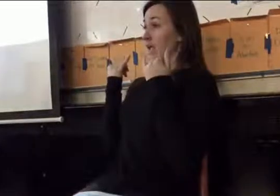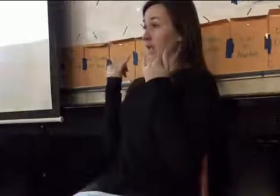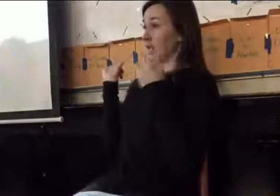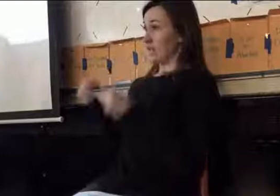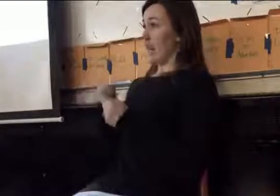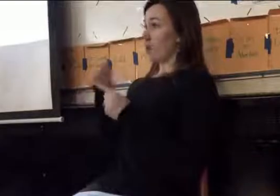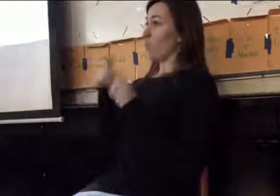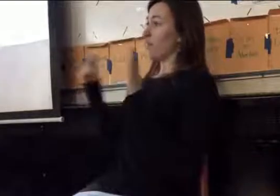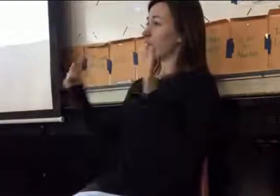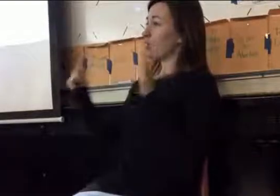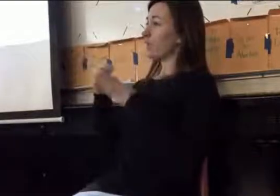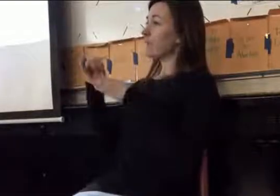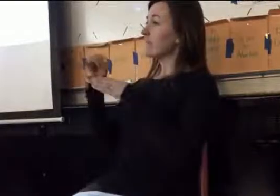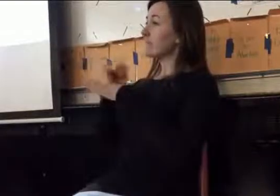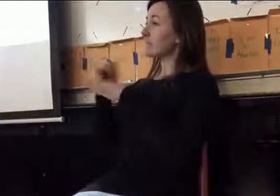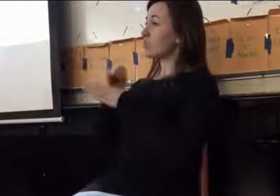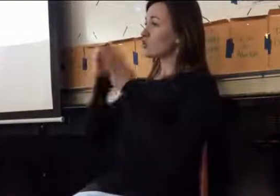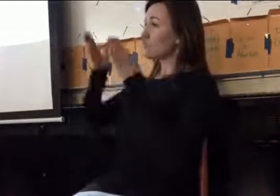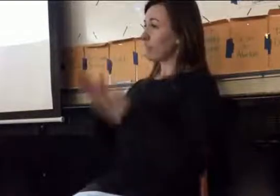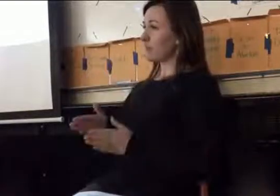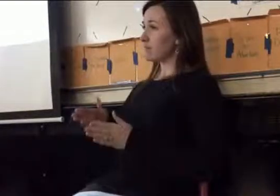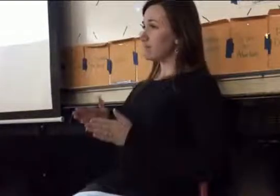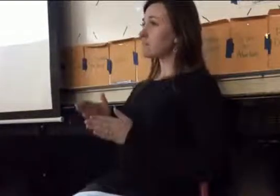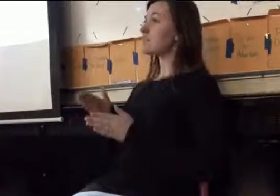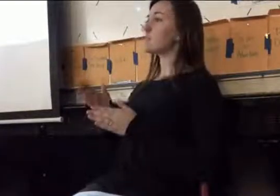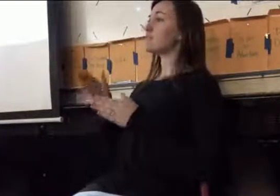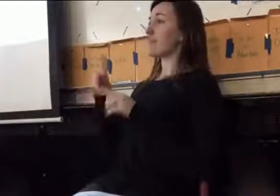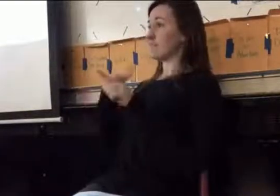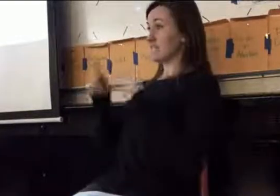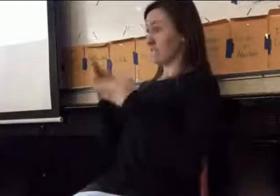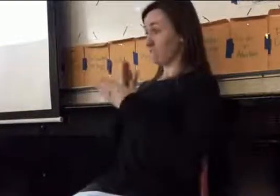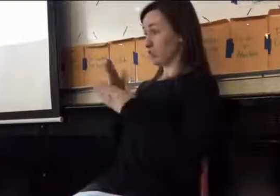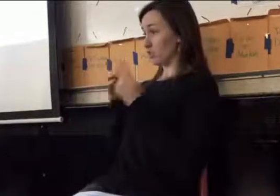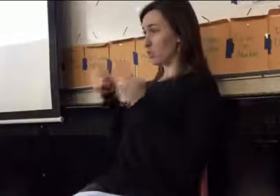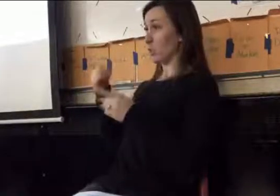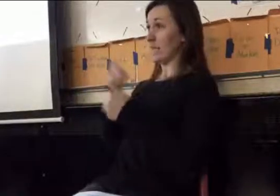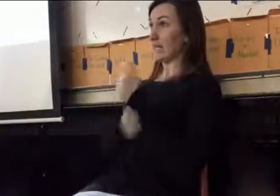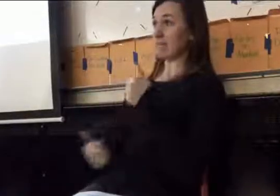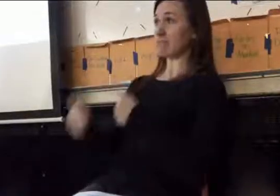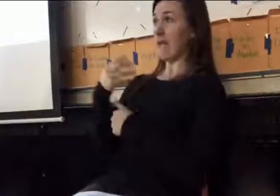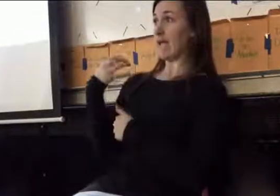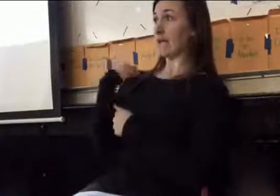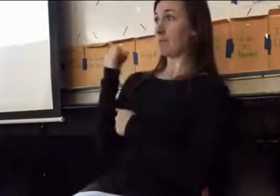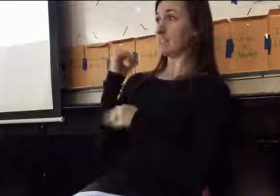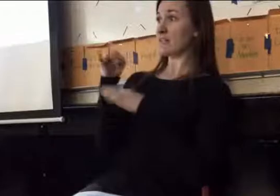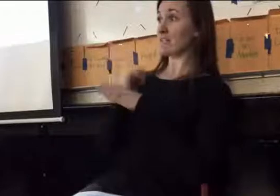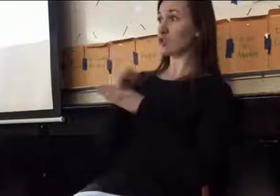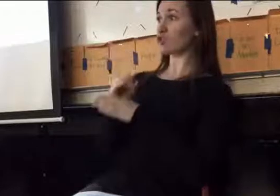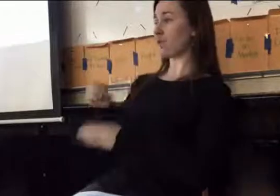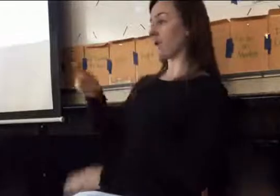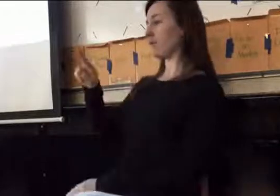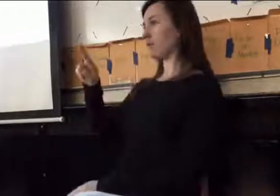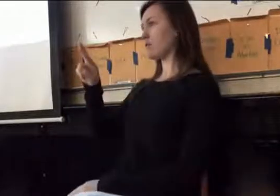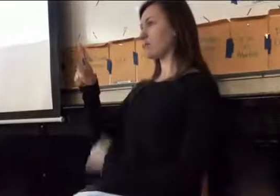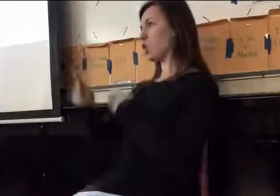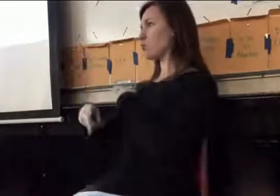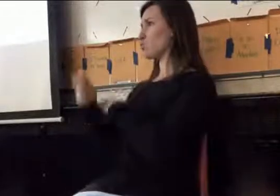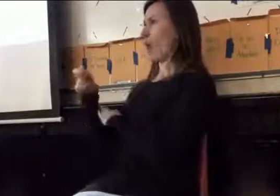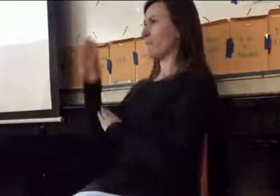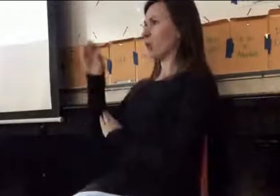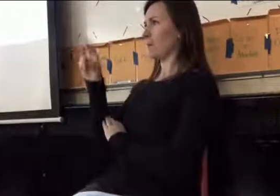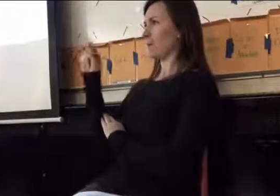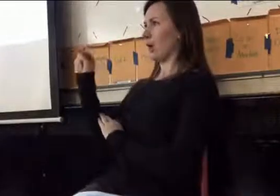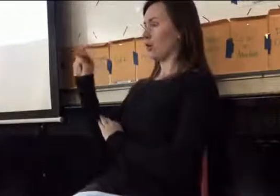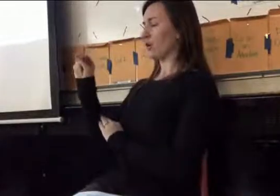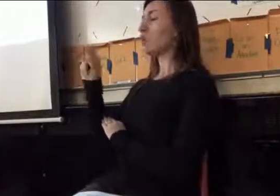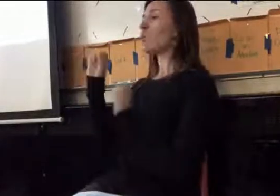these industrialists of what the difference is between these two, captains of industry and robber barons, we can think of this exact same thing in